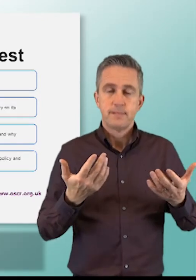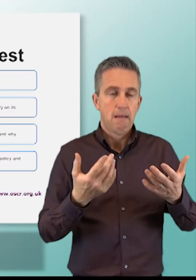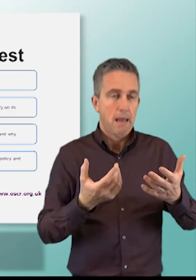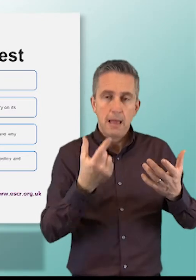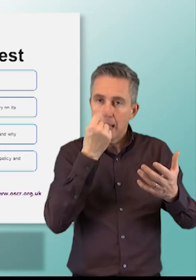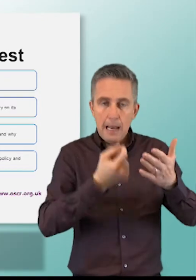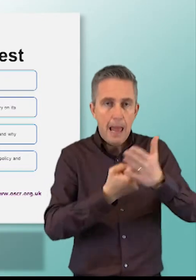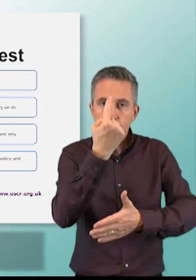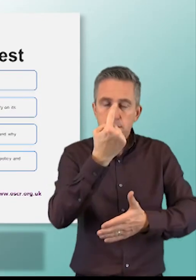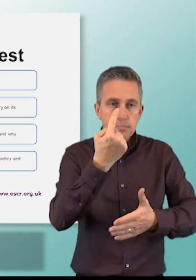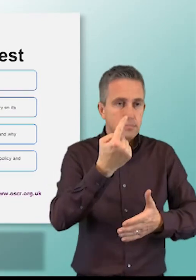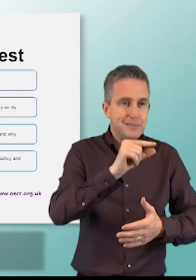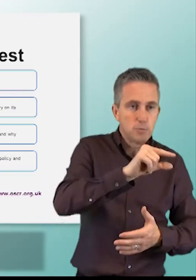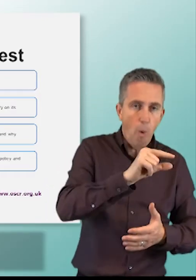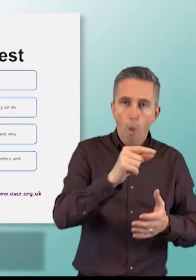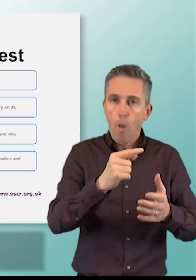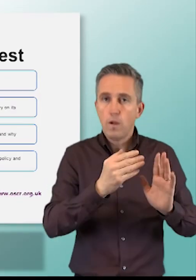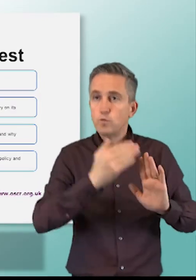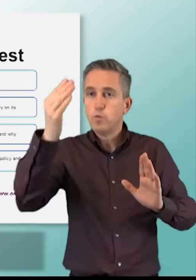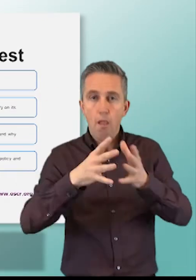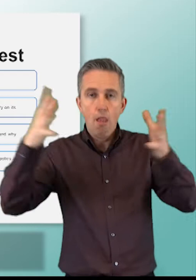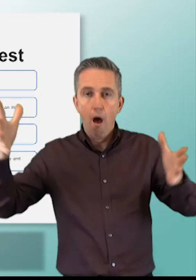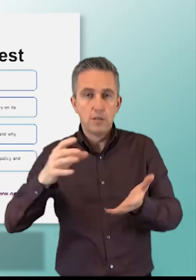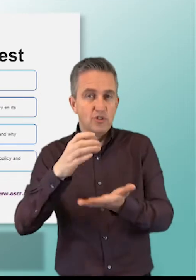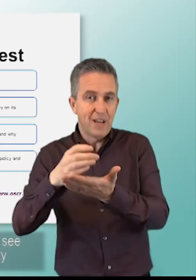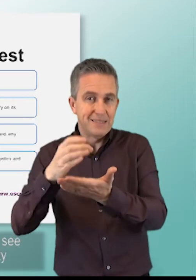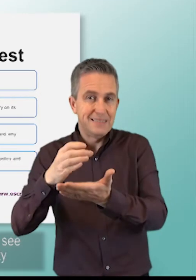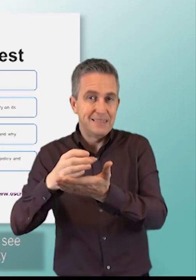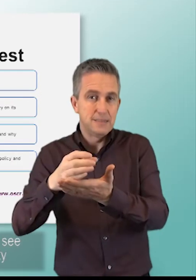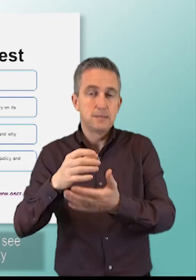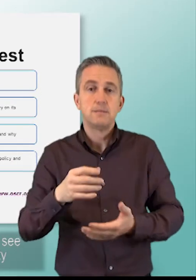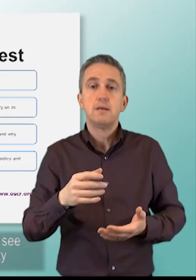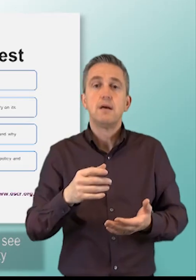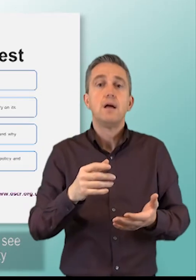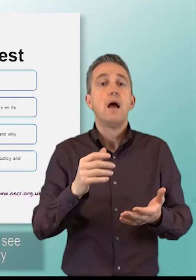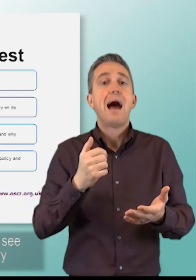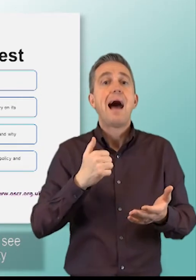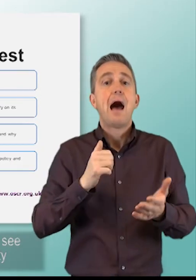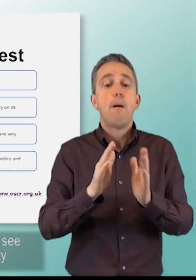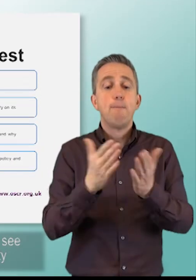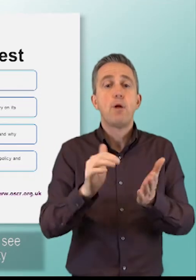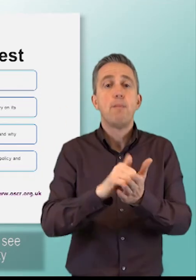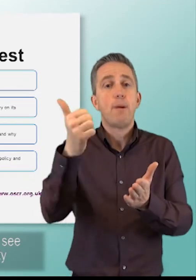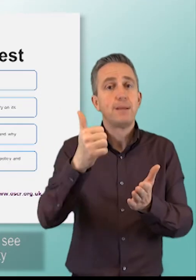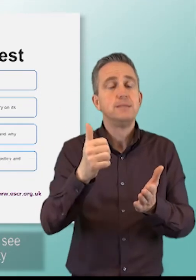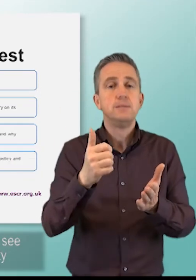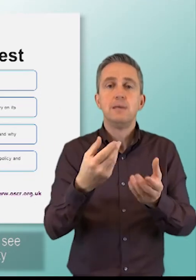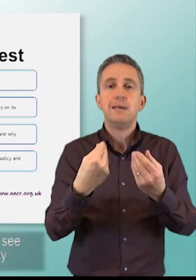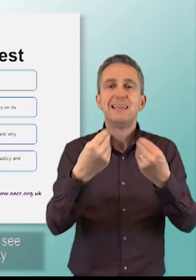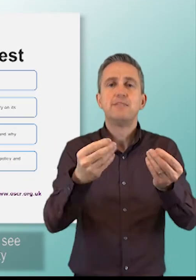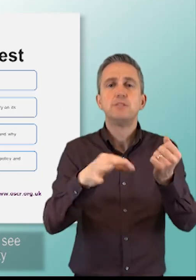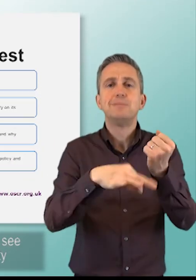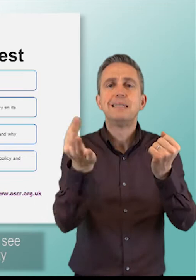occur in every different shape and size of charity that we have, okay? In the guidance booklet that I'm talking about, you'll see there's some